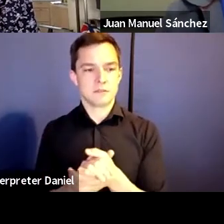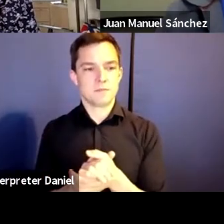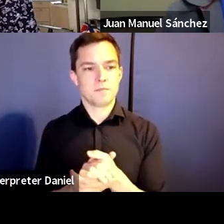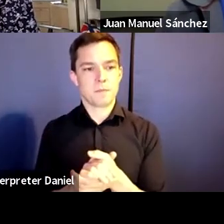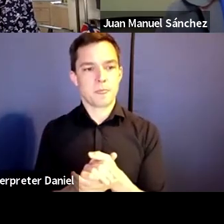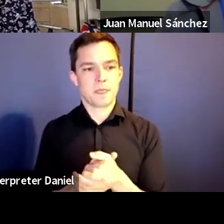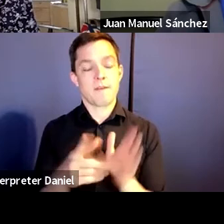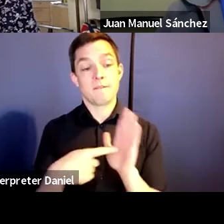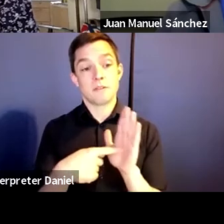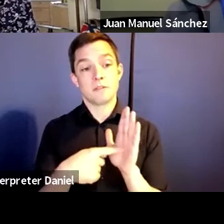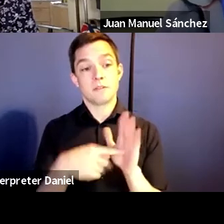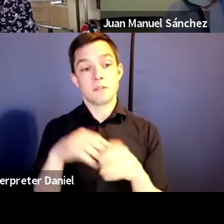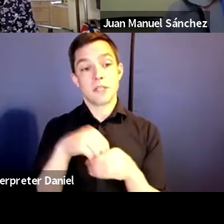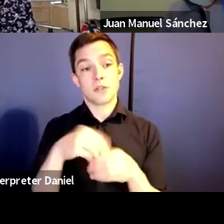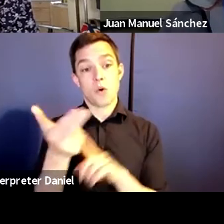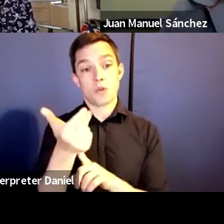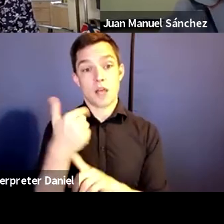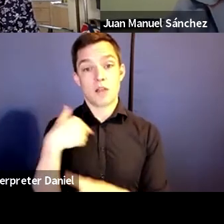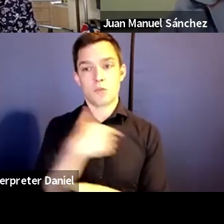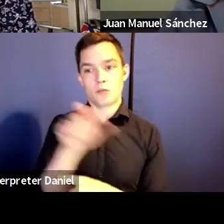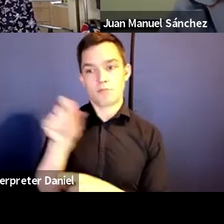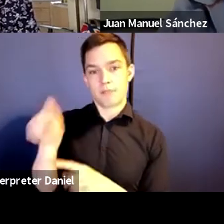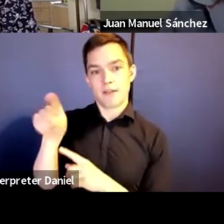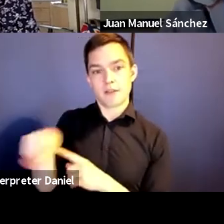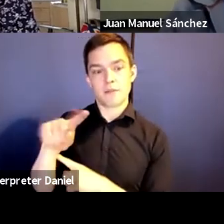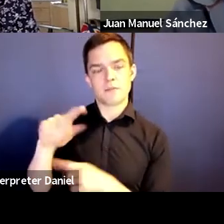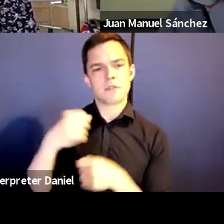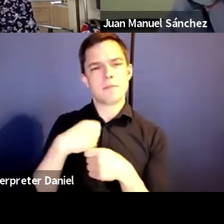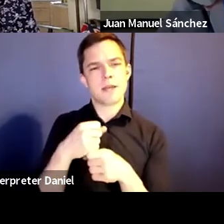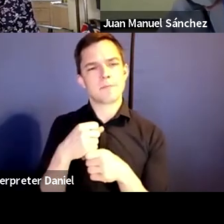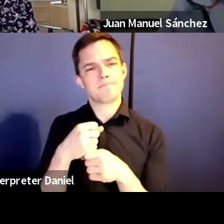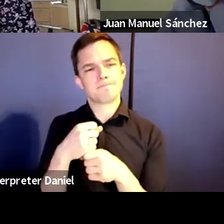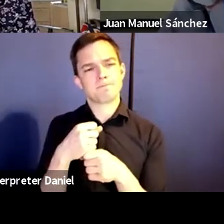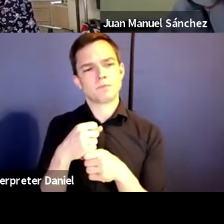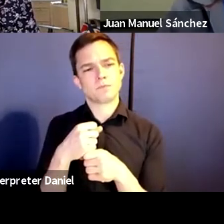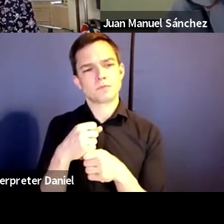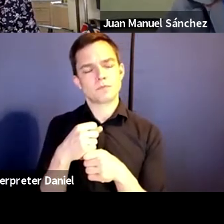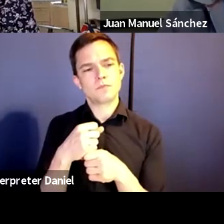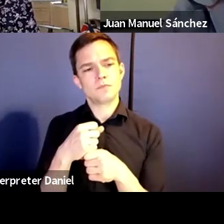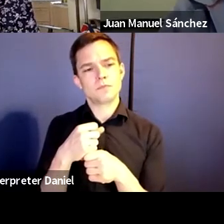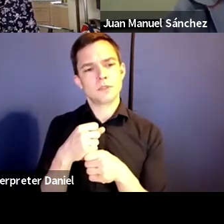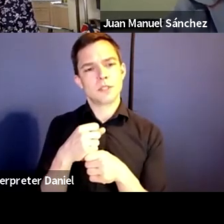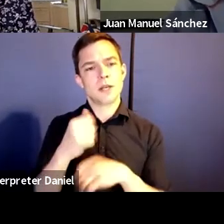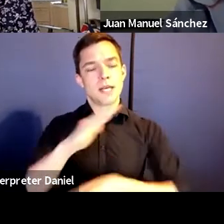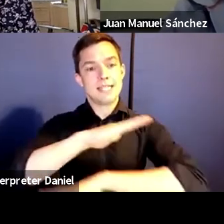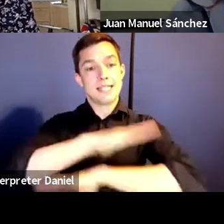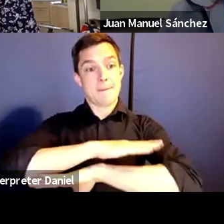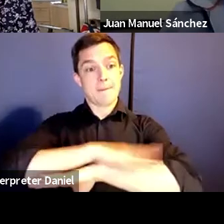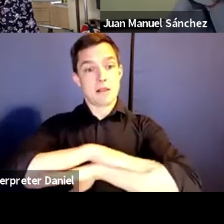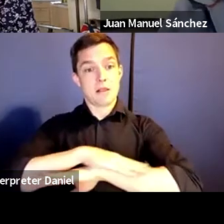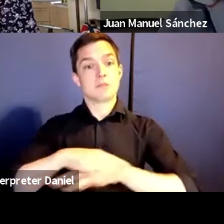for instance, the hotels, so we ask them to make it a portable, and then